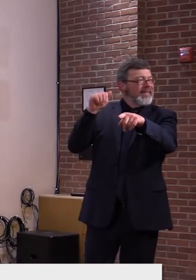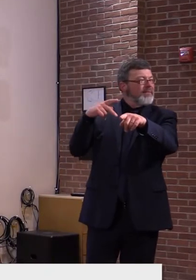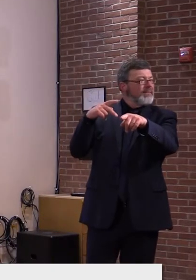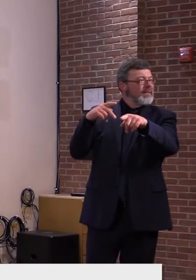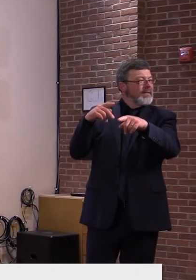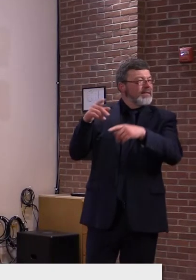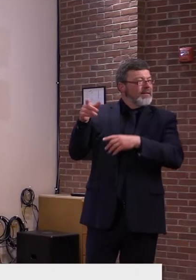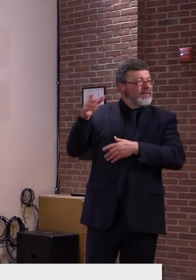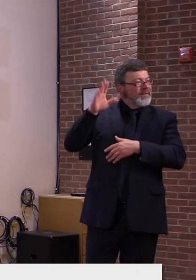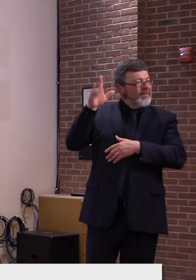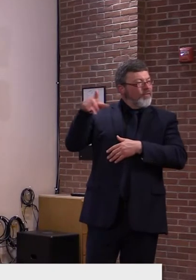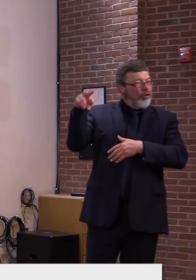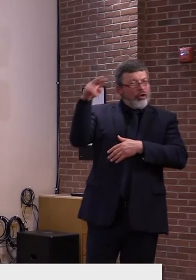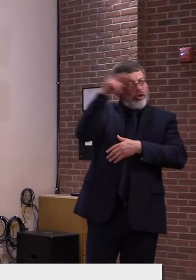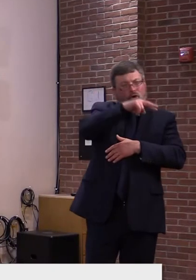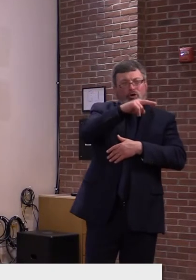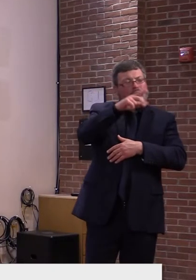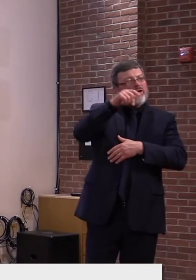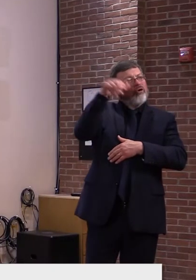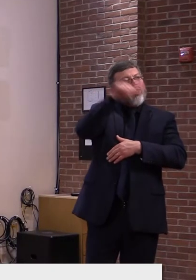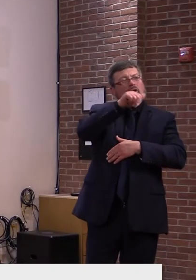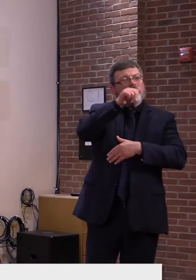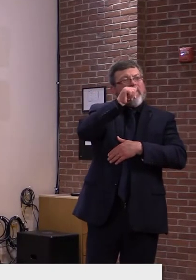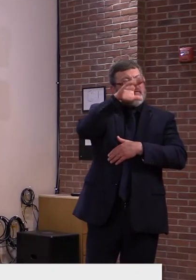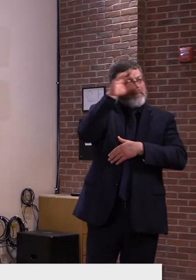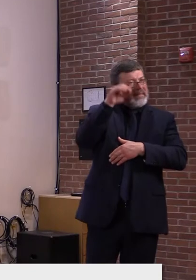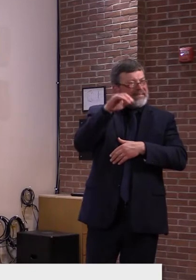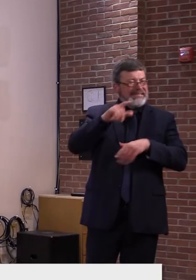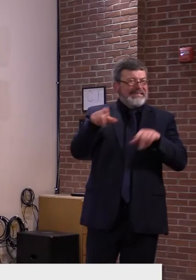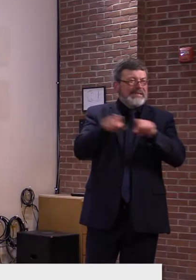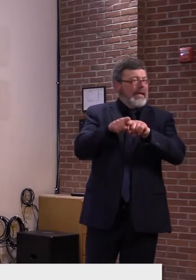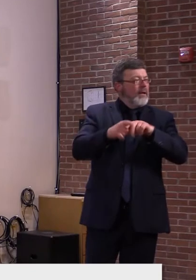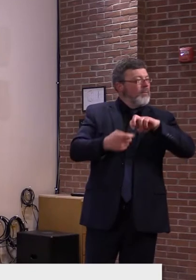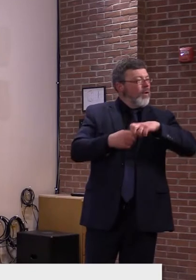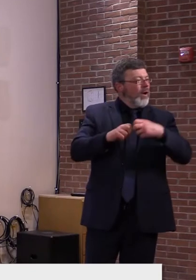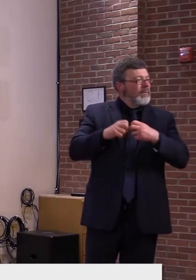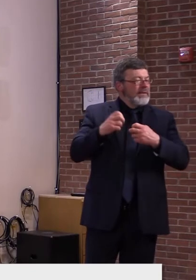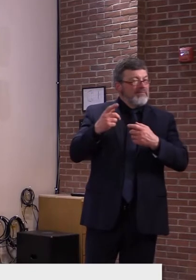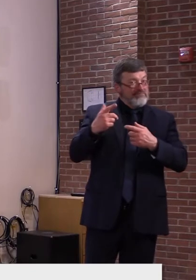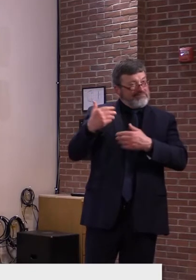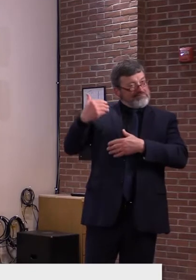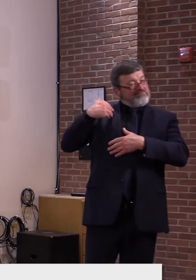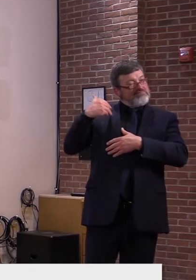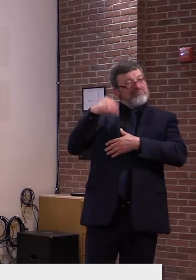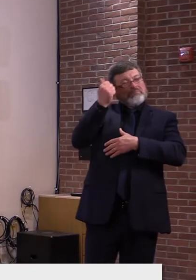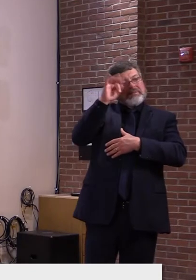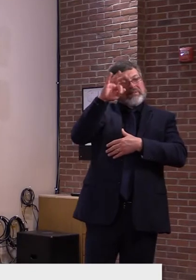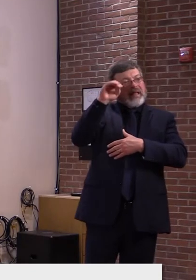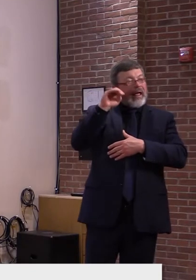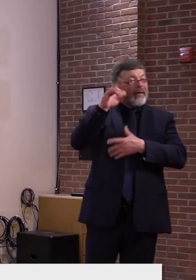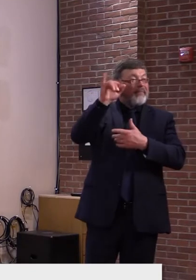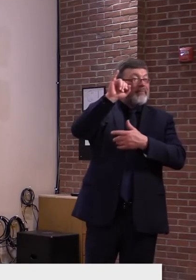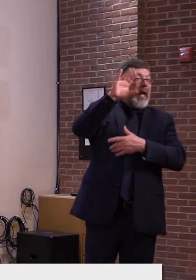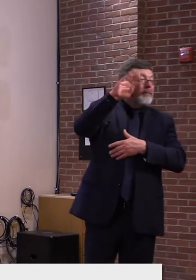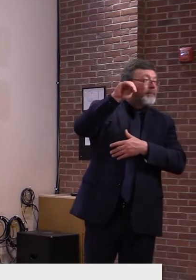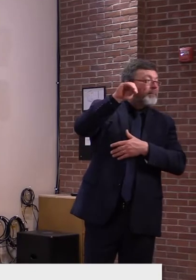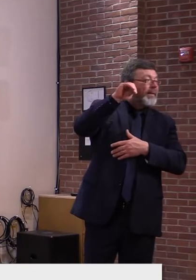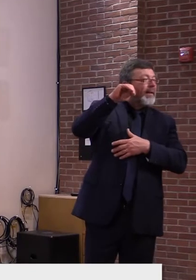IBM went through this in the late 90s. It was a long time ago when long-time employees were going to have their